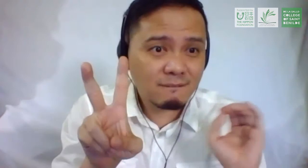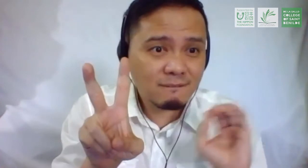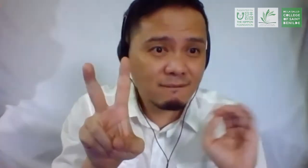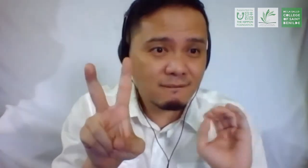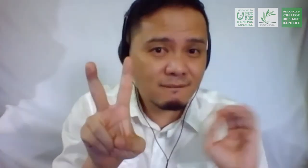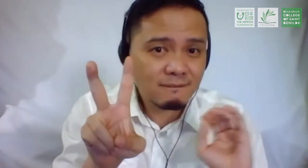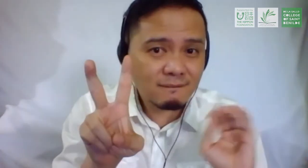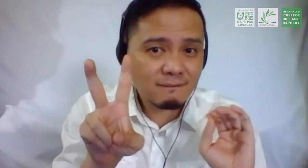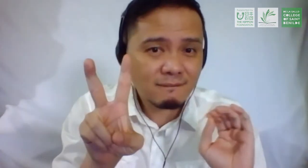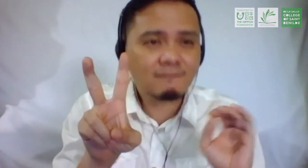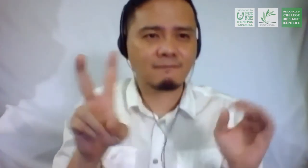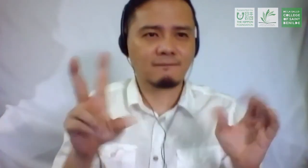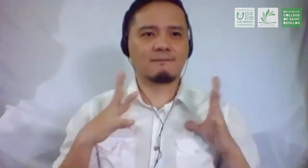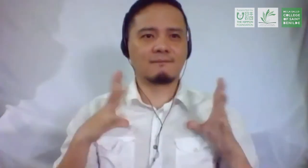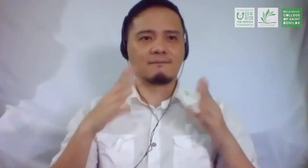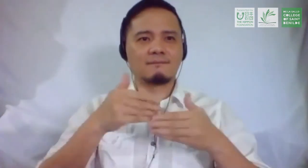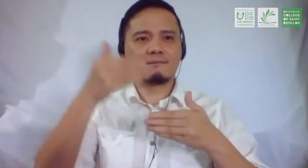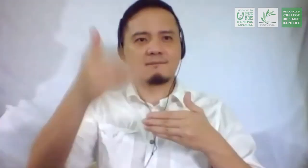3.